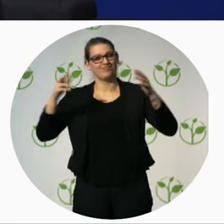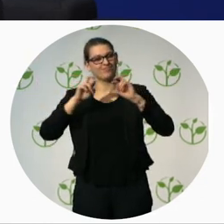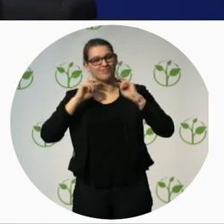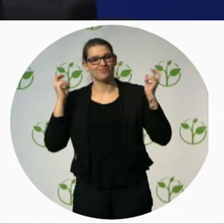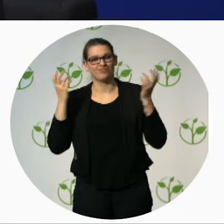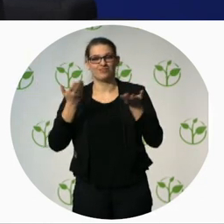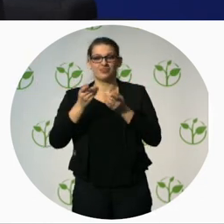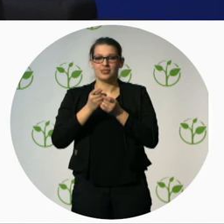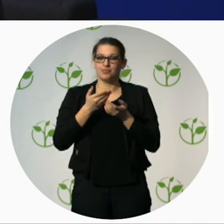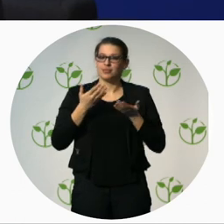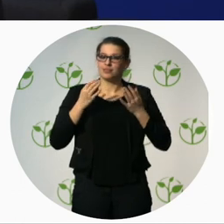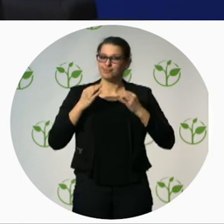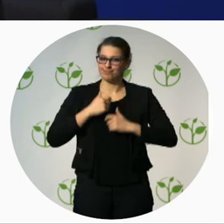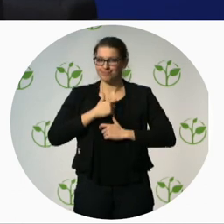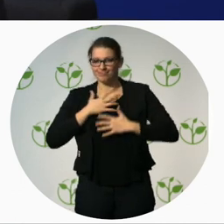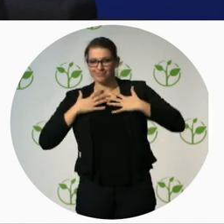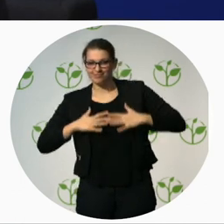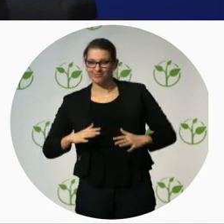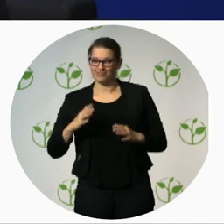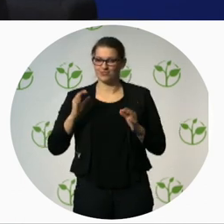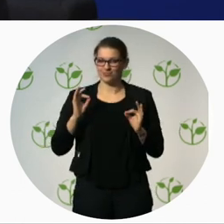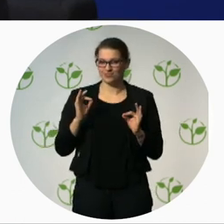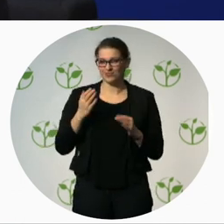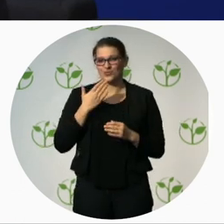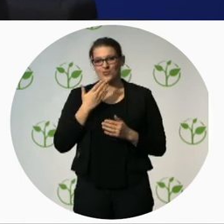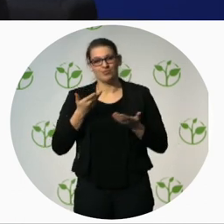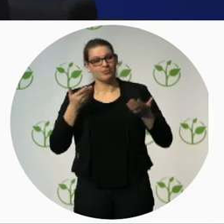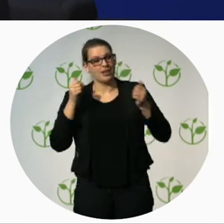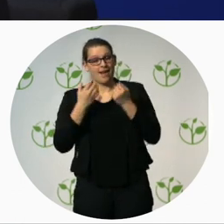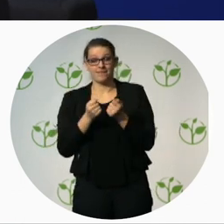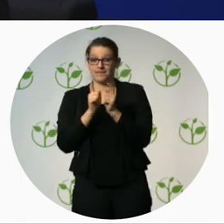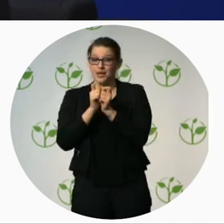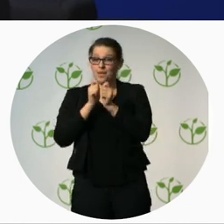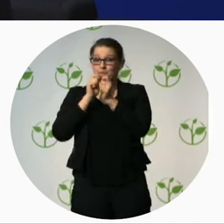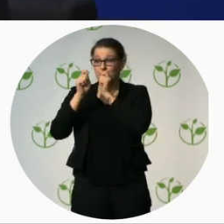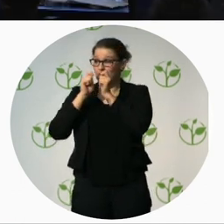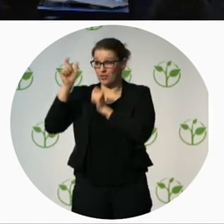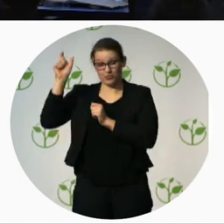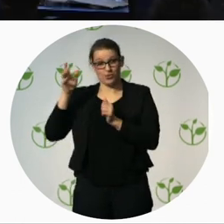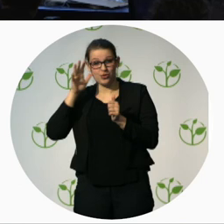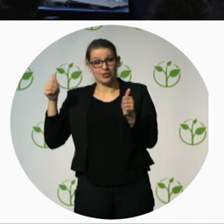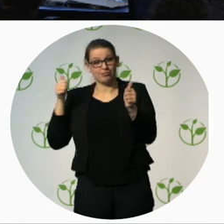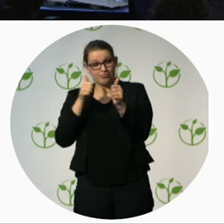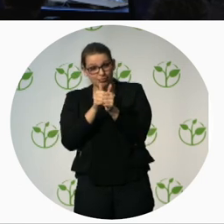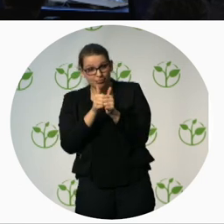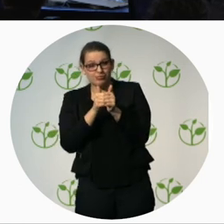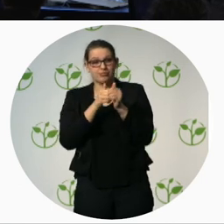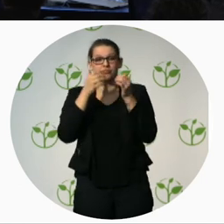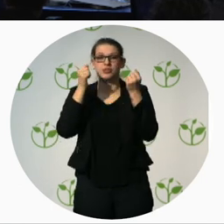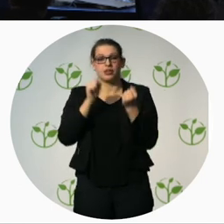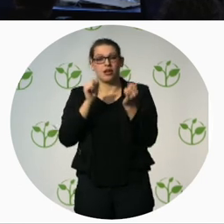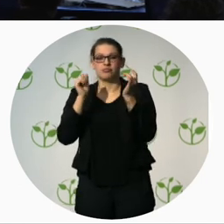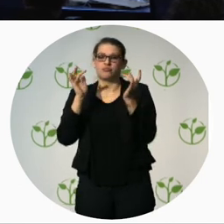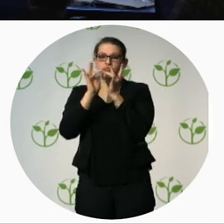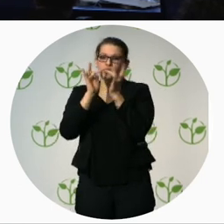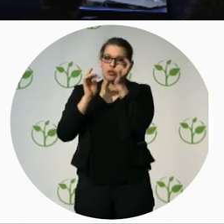your anchor? Your anchor has been in touch with you via email before 2 o'clock today, because we want to make sure our award ceremony is going to go